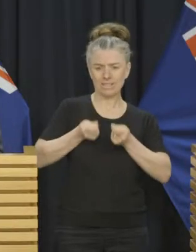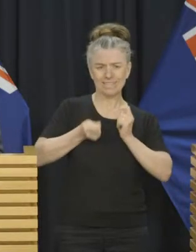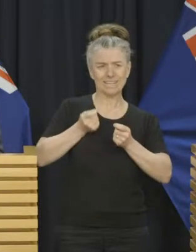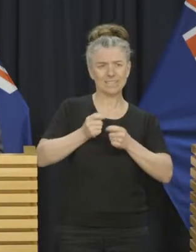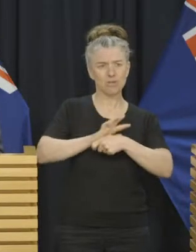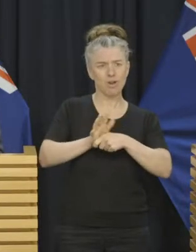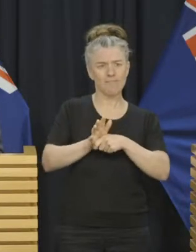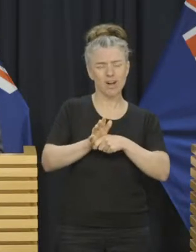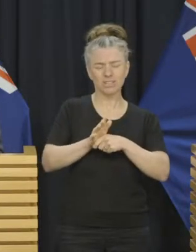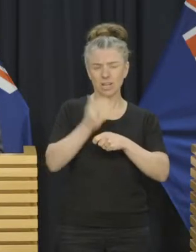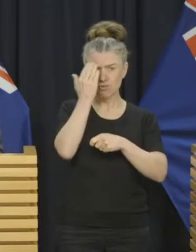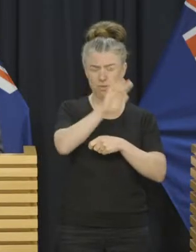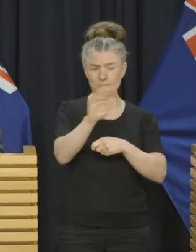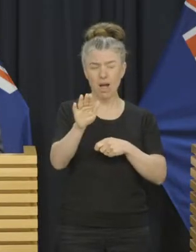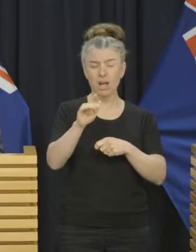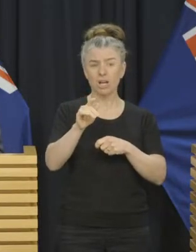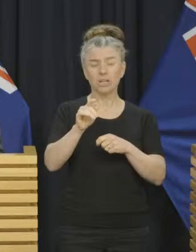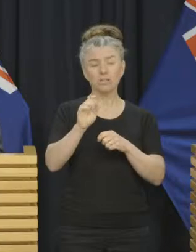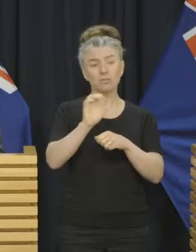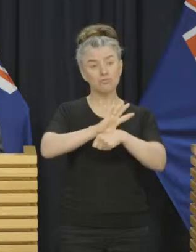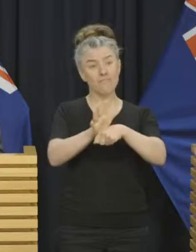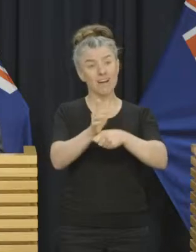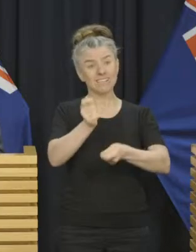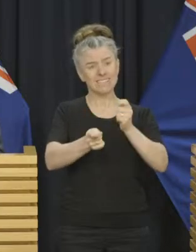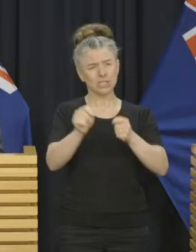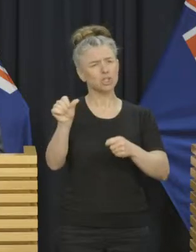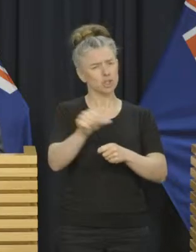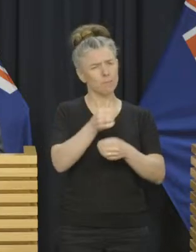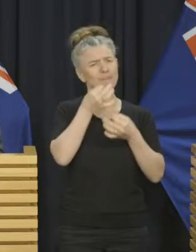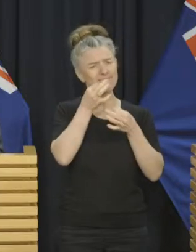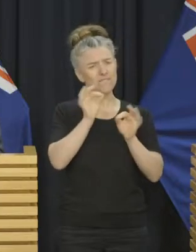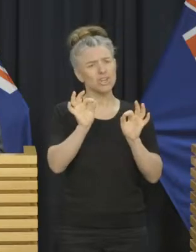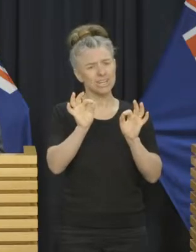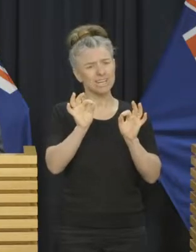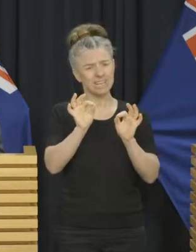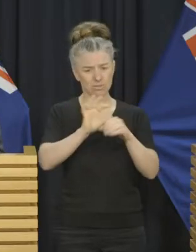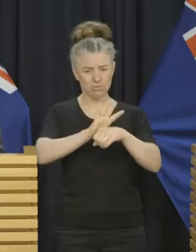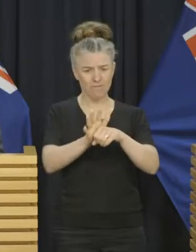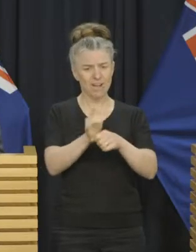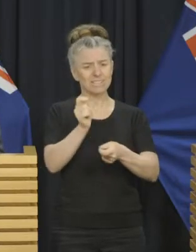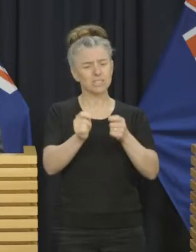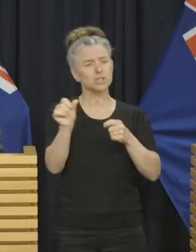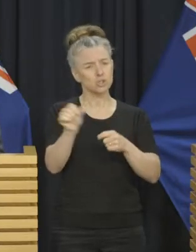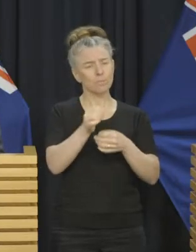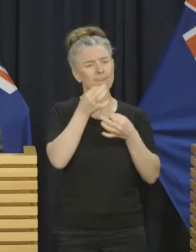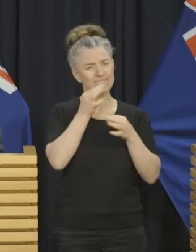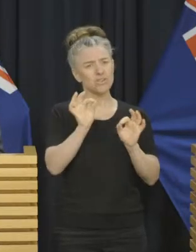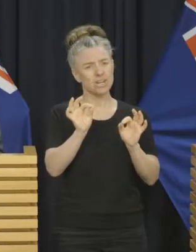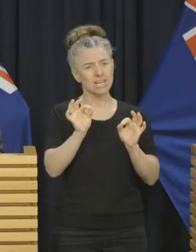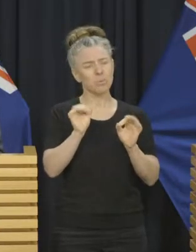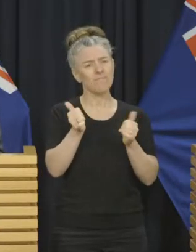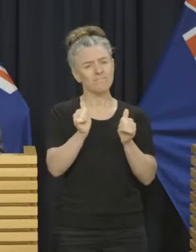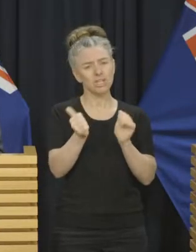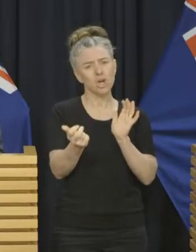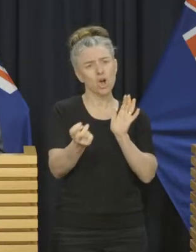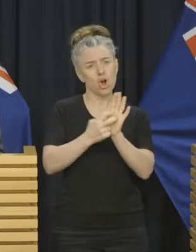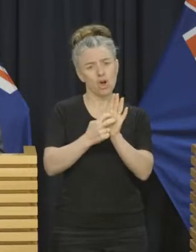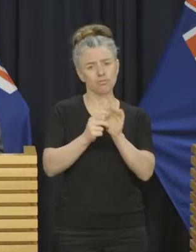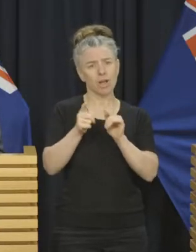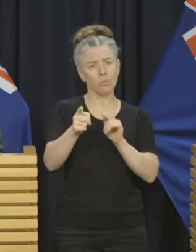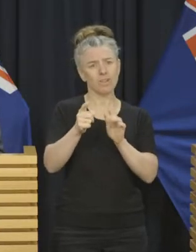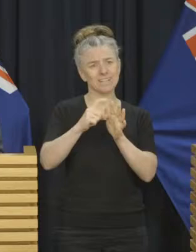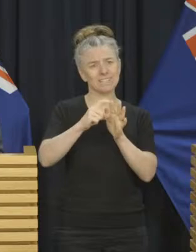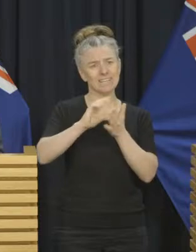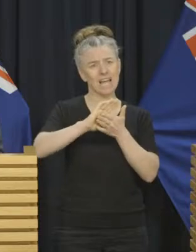ago, there is no cost for an individual to be tested for COVID-19. We have negotiated an agreement with the